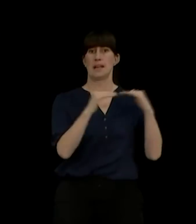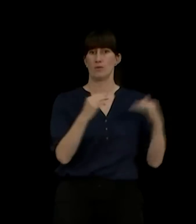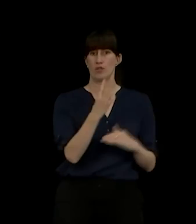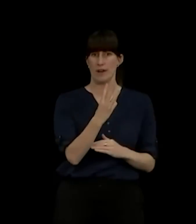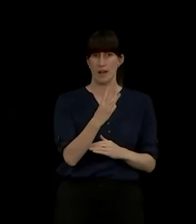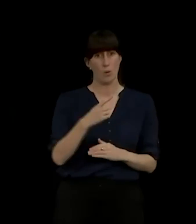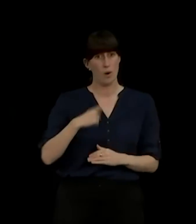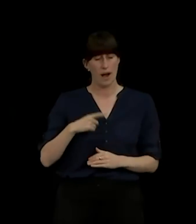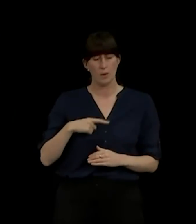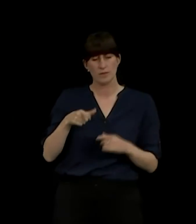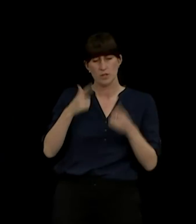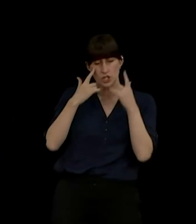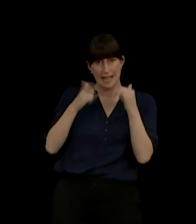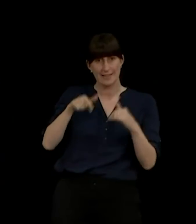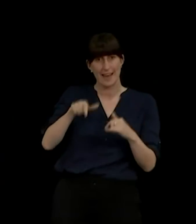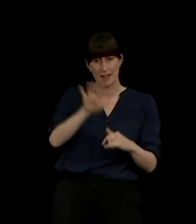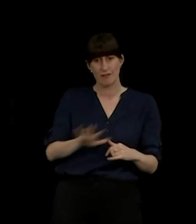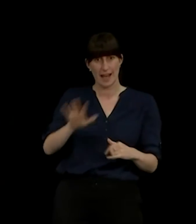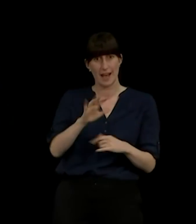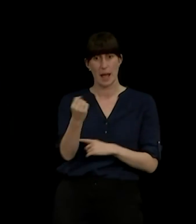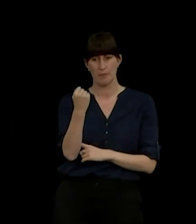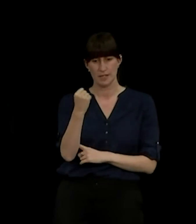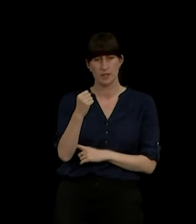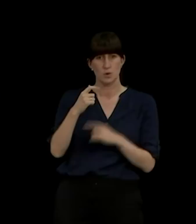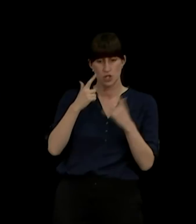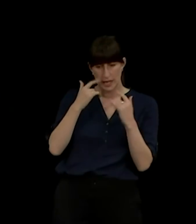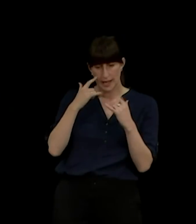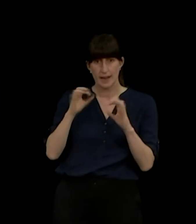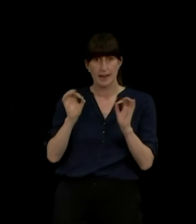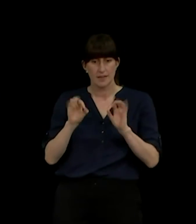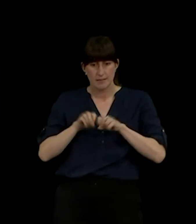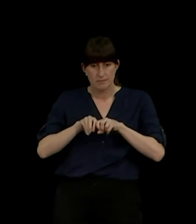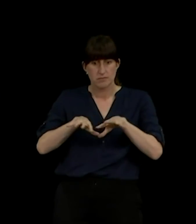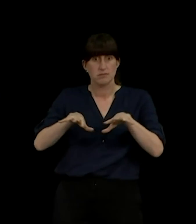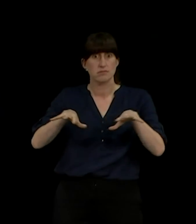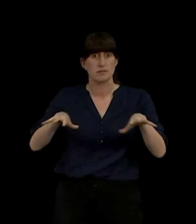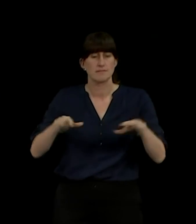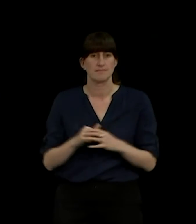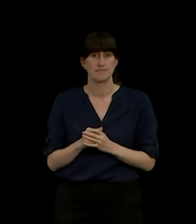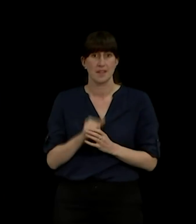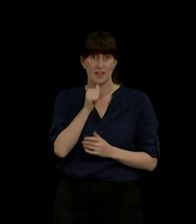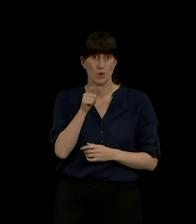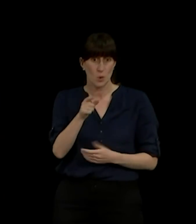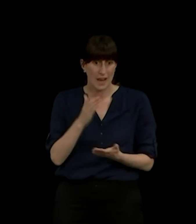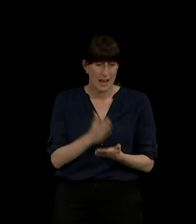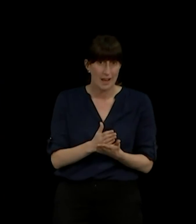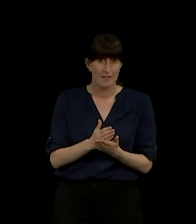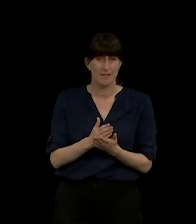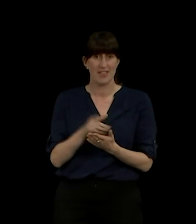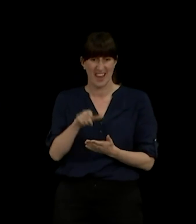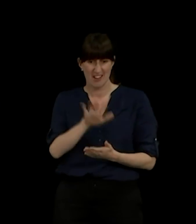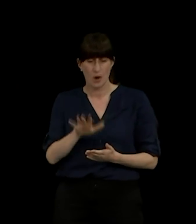virus has spread widely. If you live in these areas or have visited these areas and are experiencing even